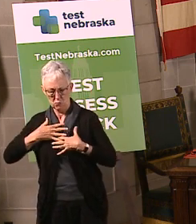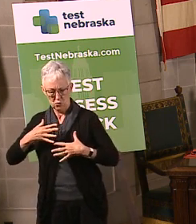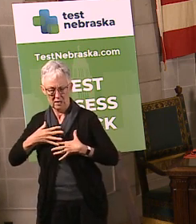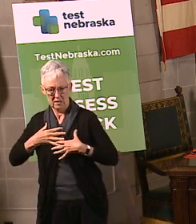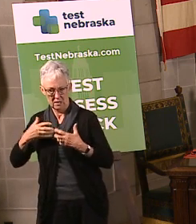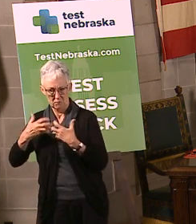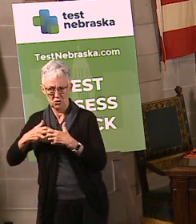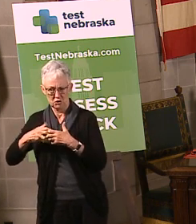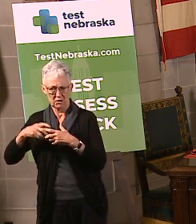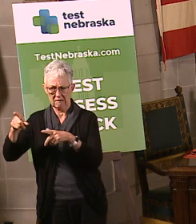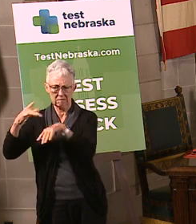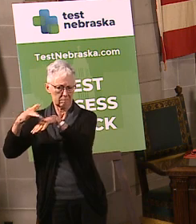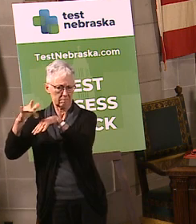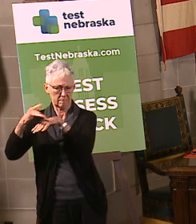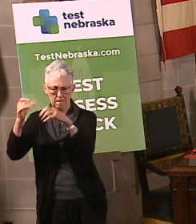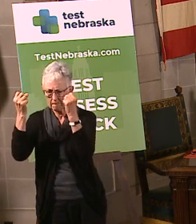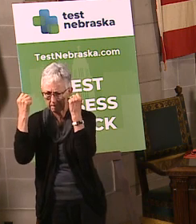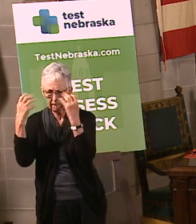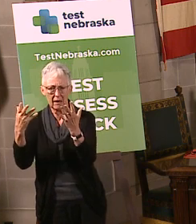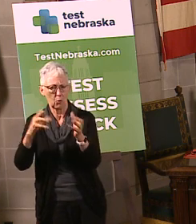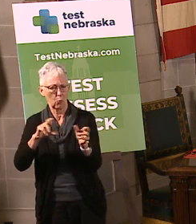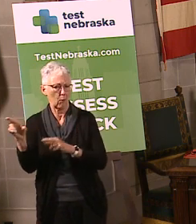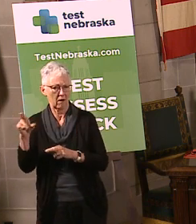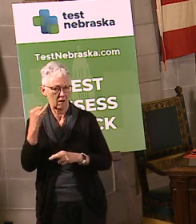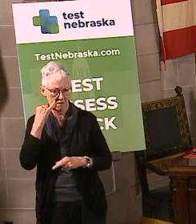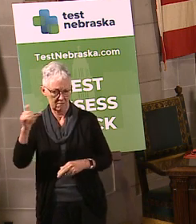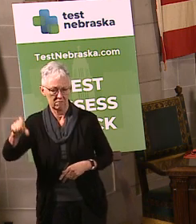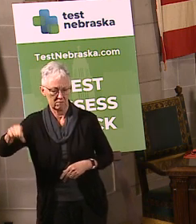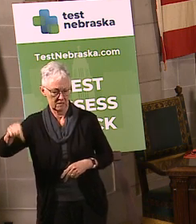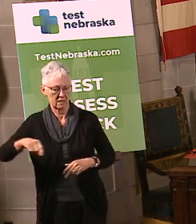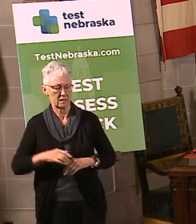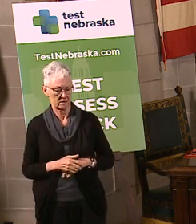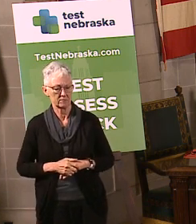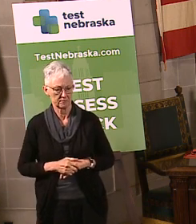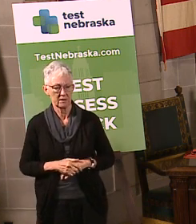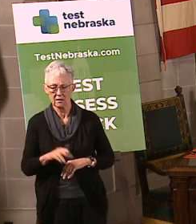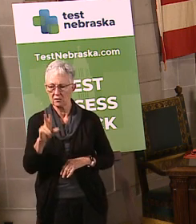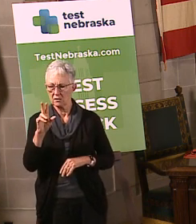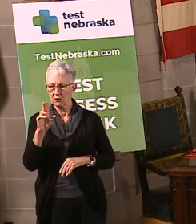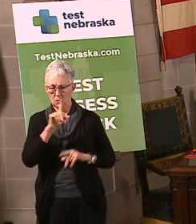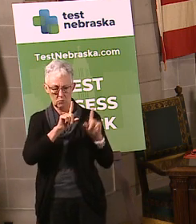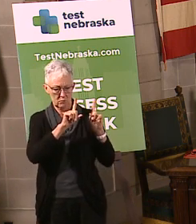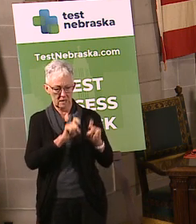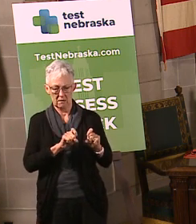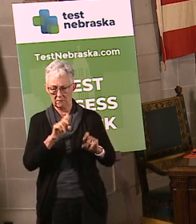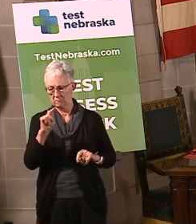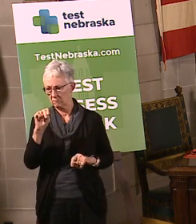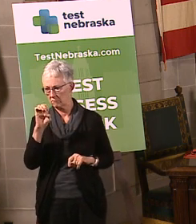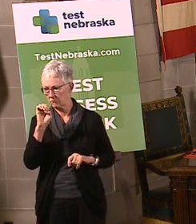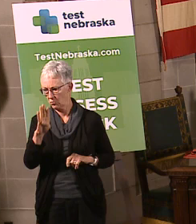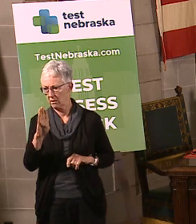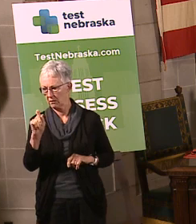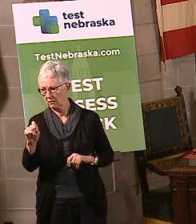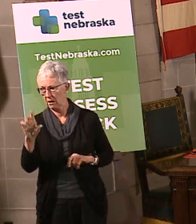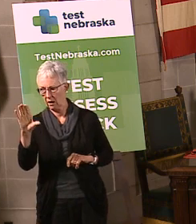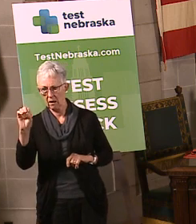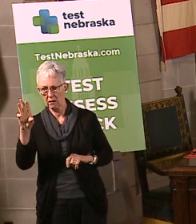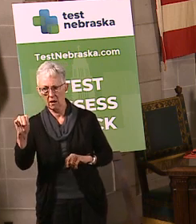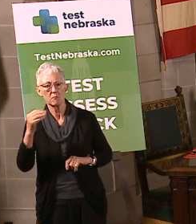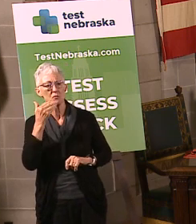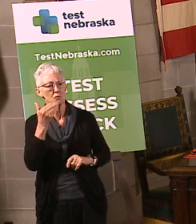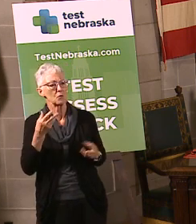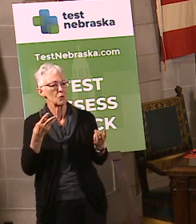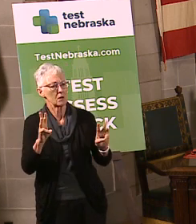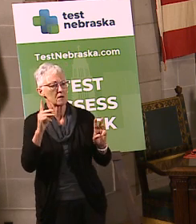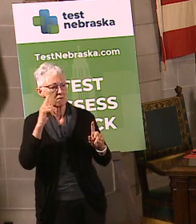testnebraska.com, again, we want people to sign up for this, testnebraska.com. It's a great way to be able to help the state get an idea of what's going on with regard to the states, how we're